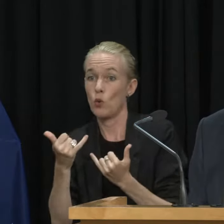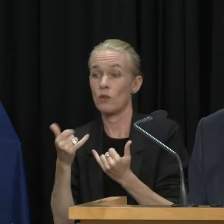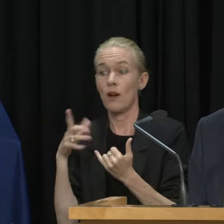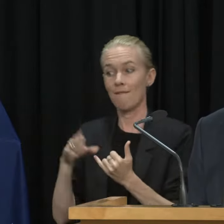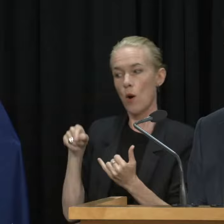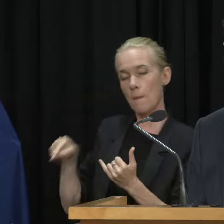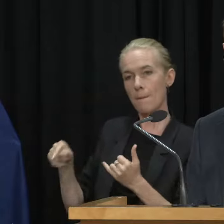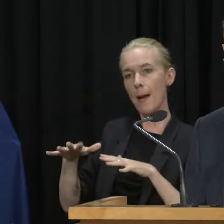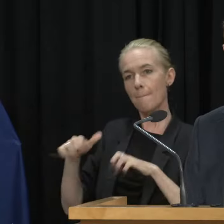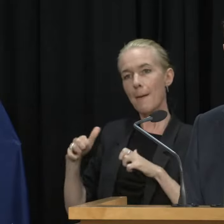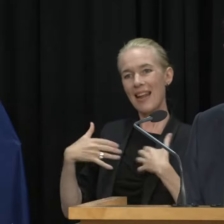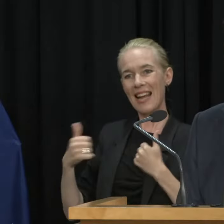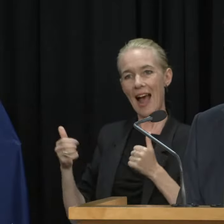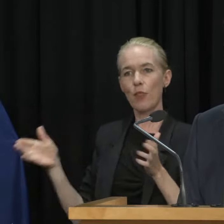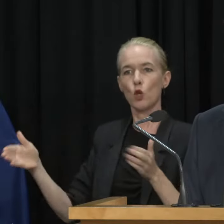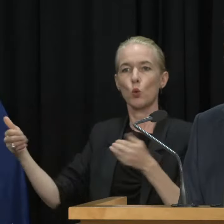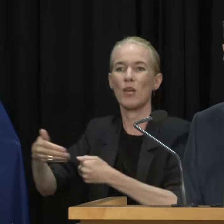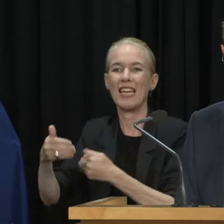up actively.